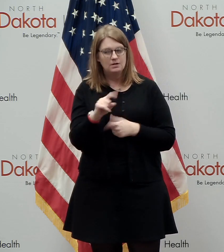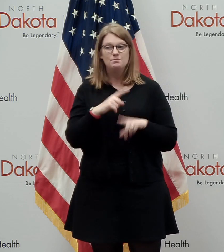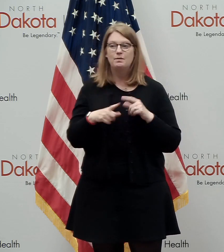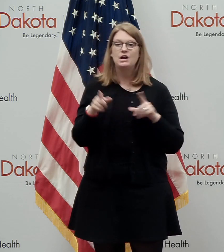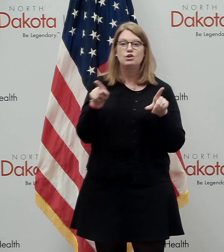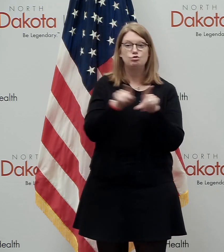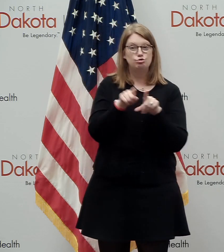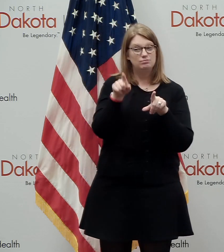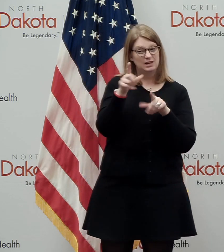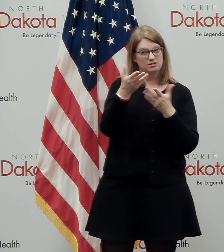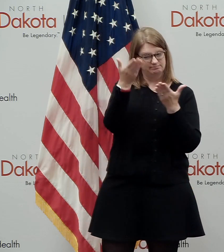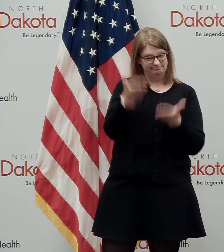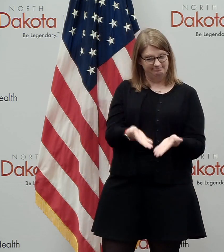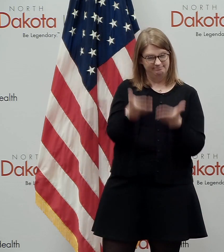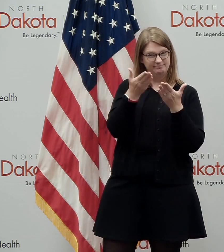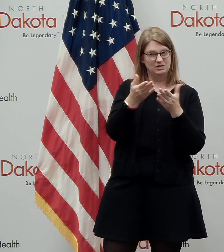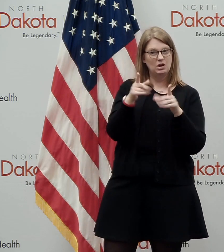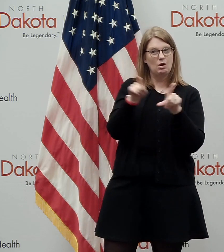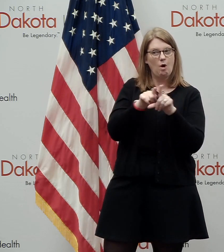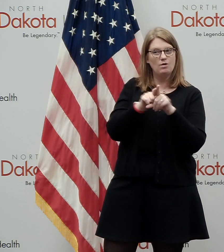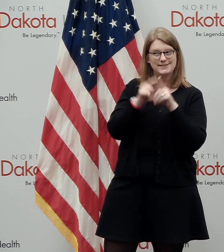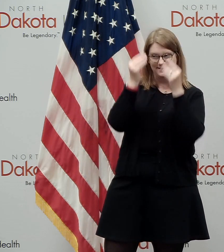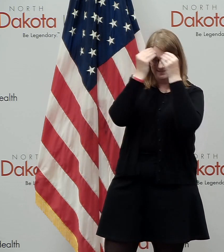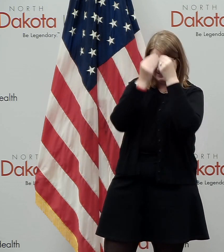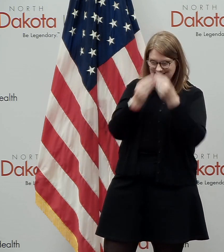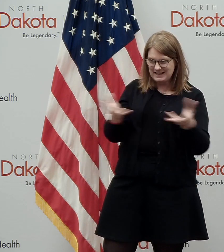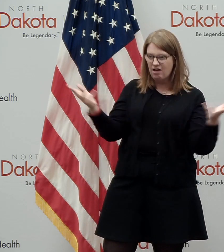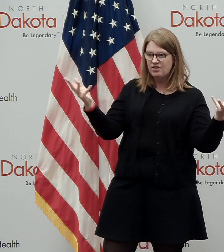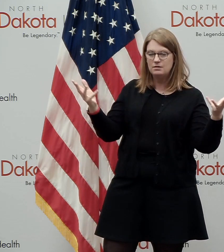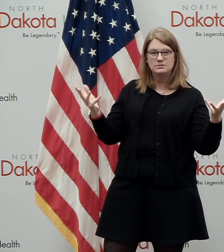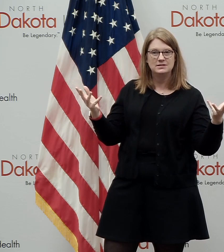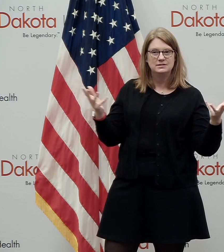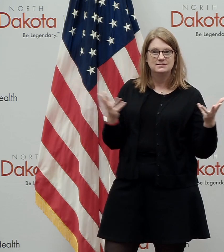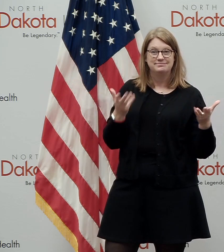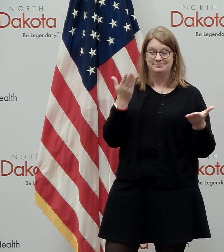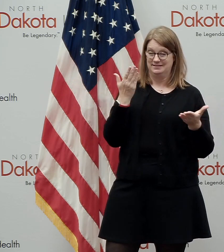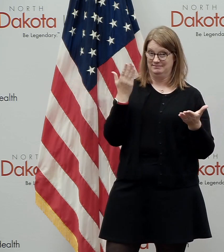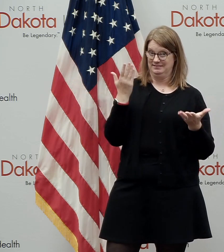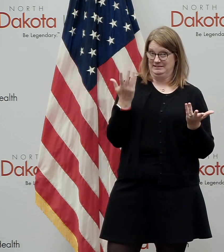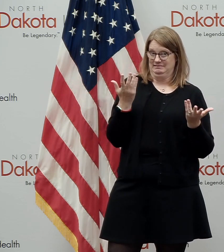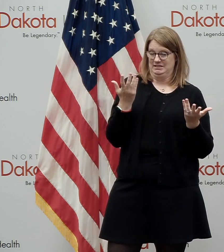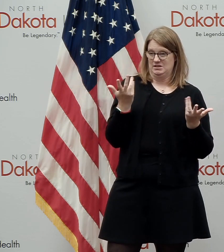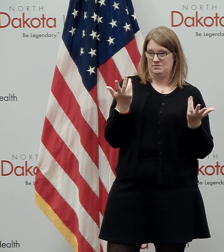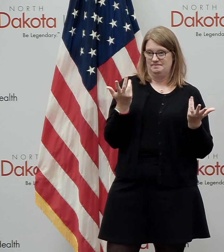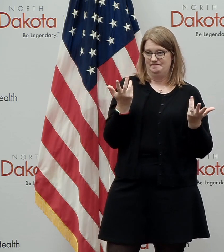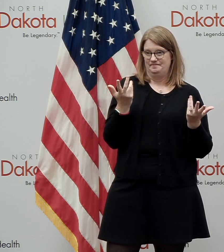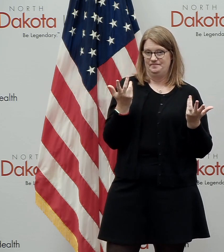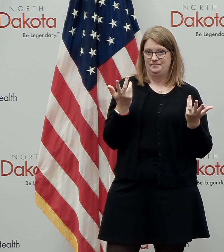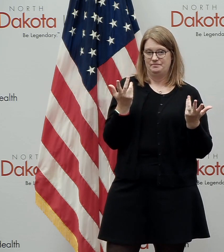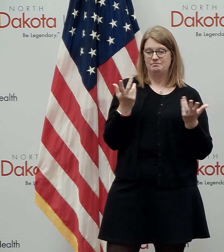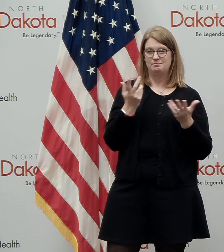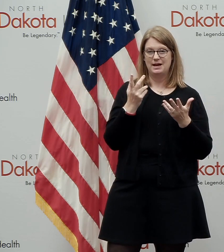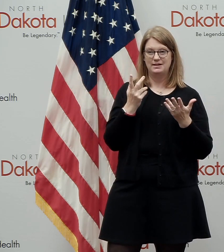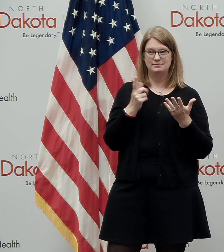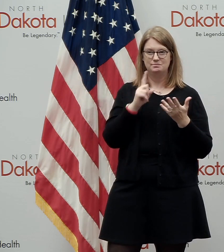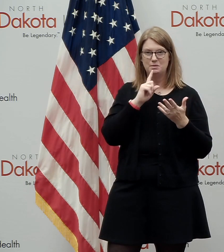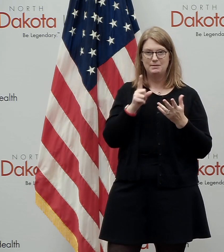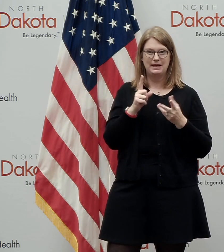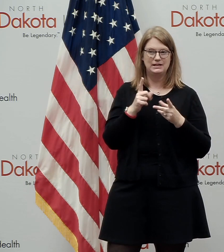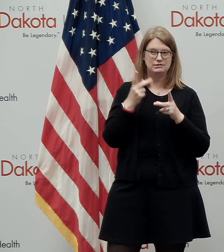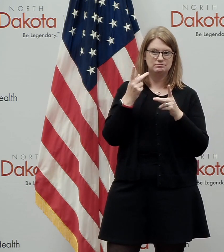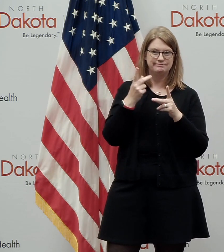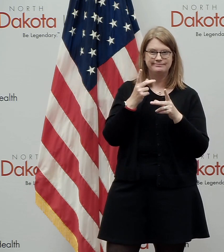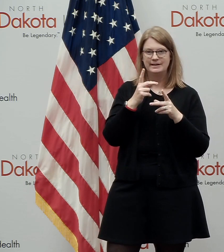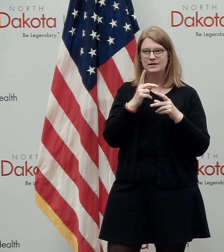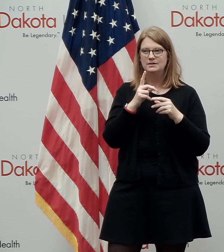of notifying people and giving them a heads up that they may come in contact with someone, just by looking out for all the rest of them, that you may